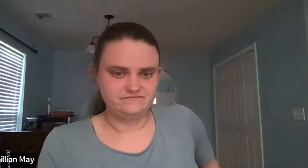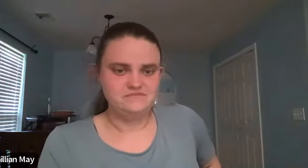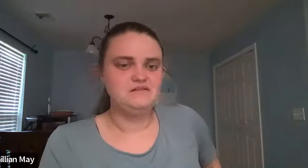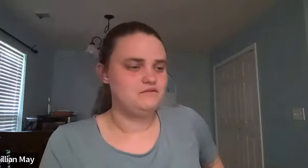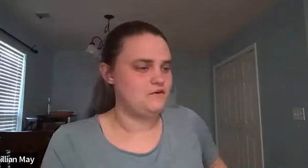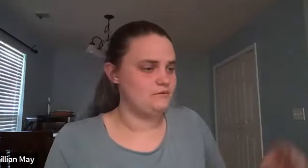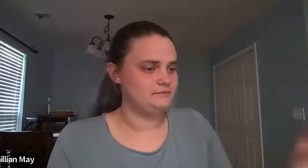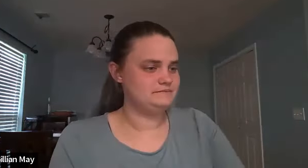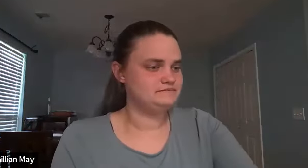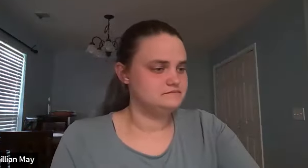Fall.